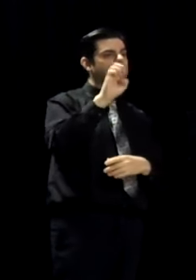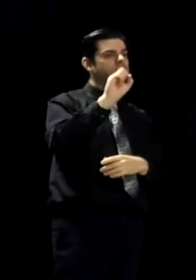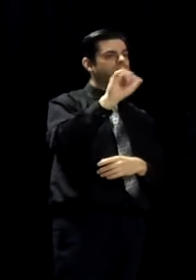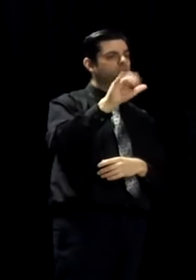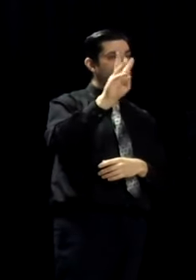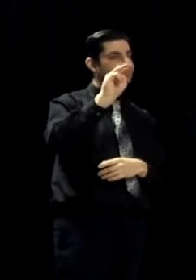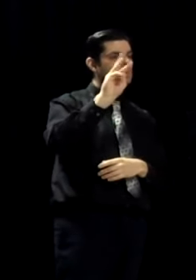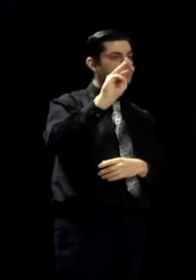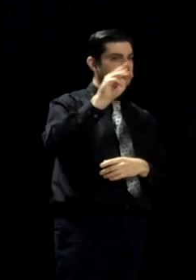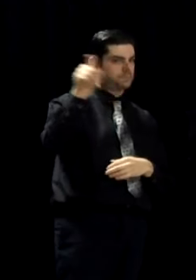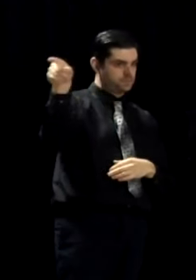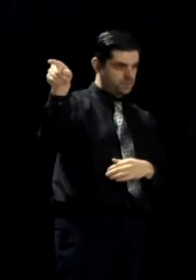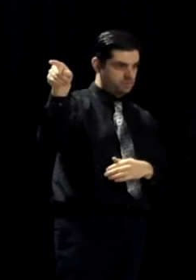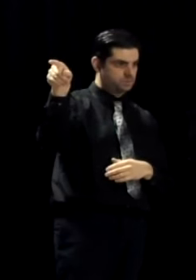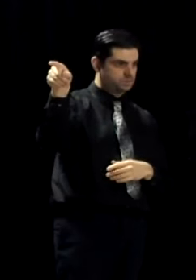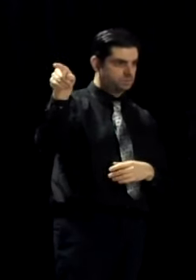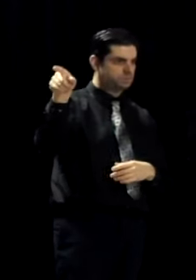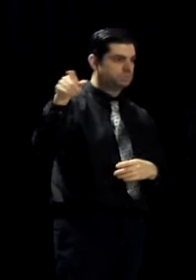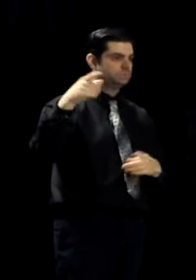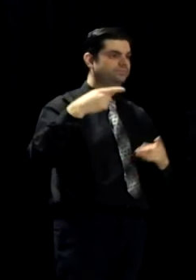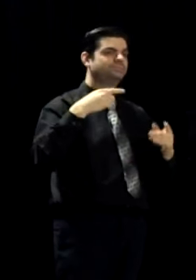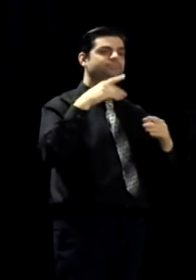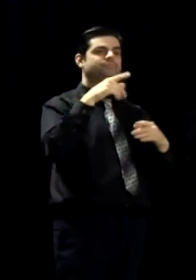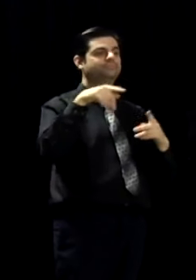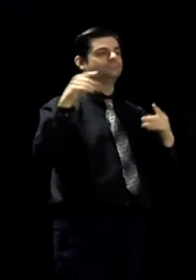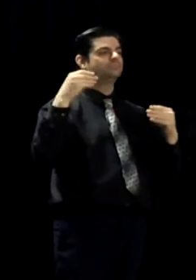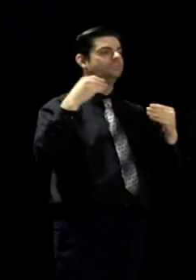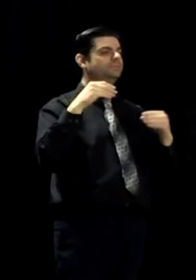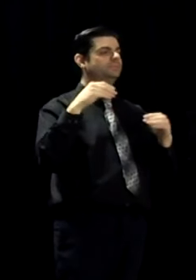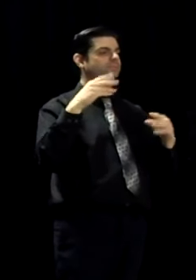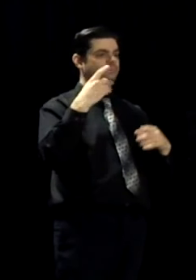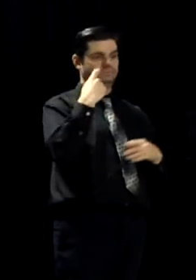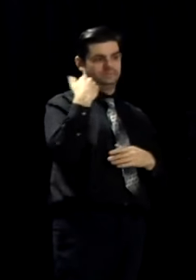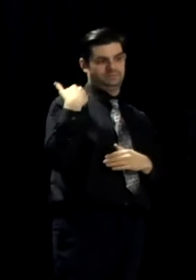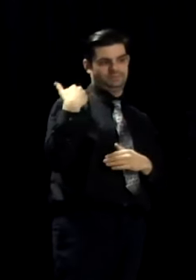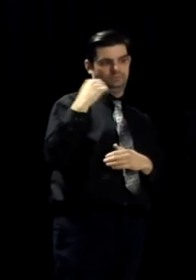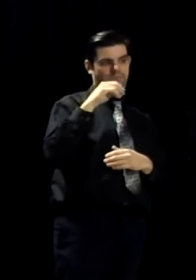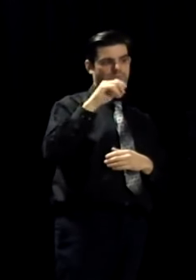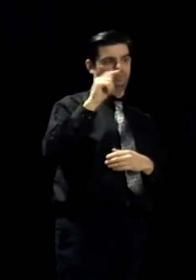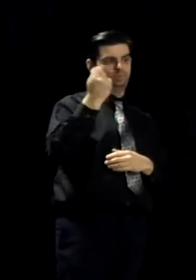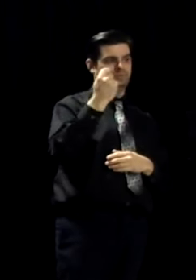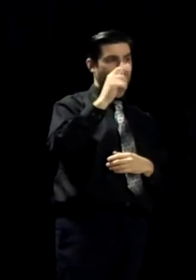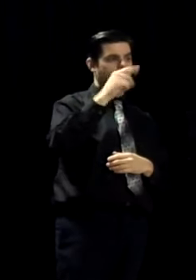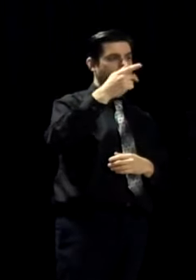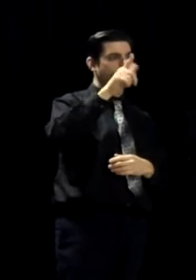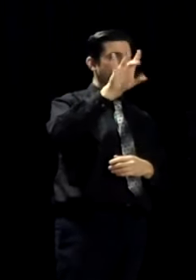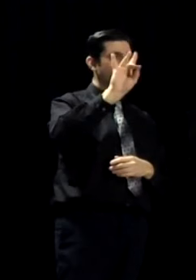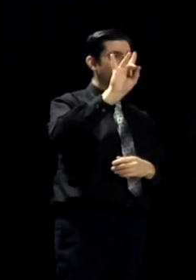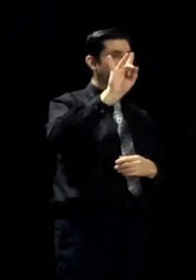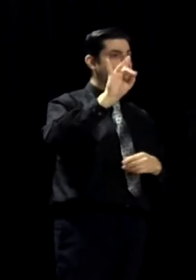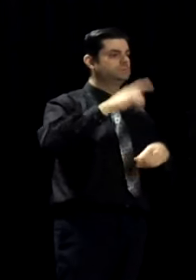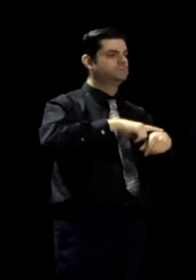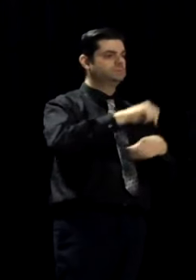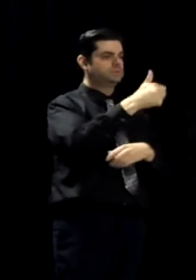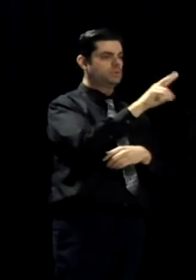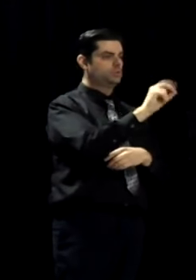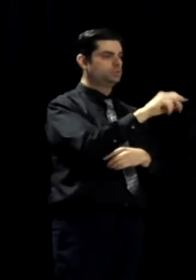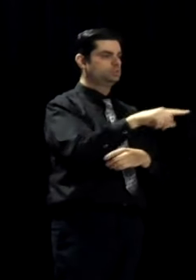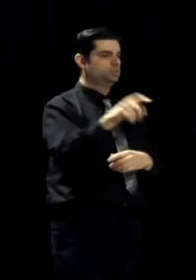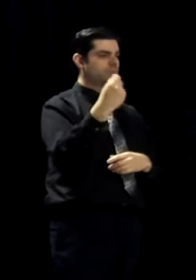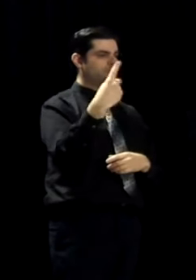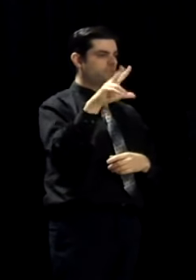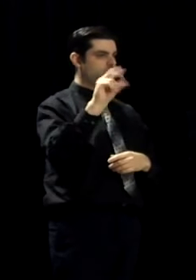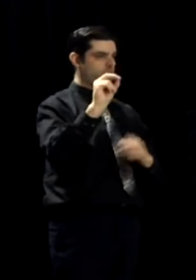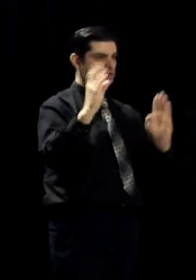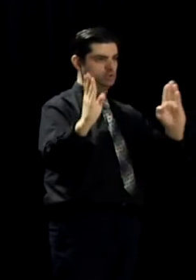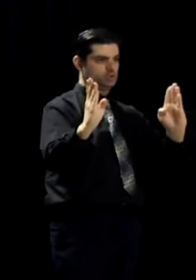6438 Basil Row in East Syracuse on Tuesday, April 28th, between 10:30 and 11:30. That's